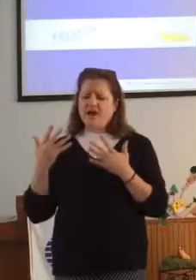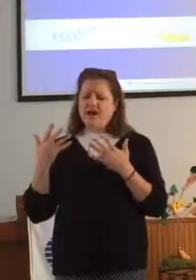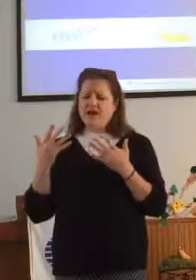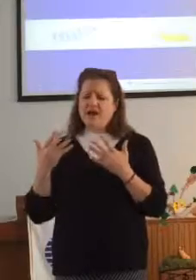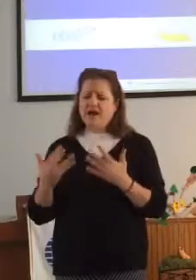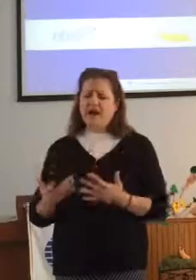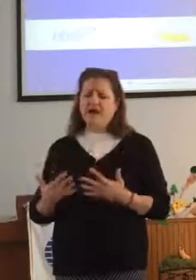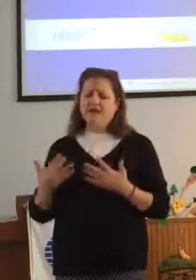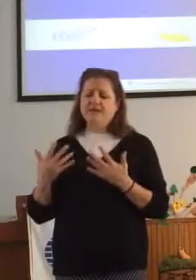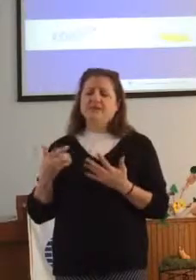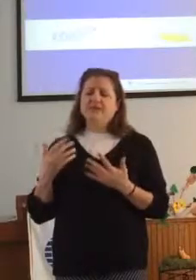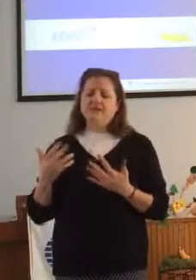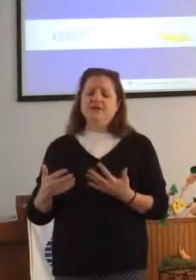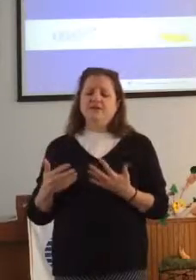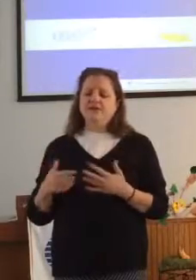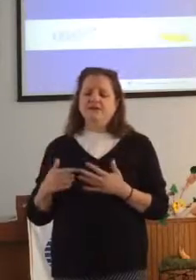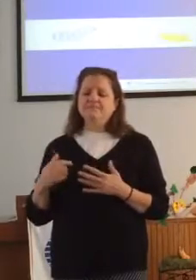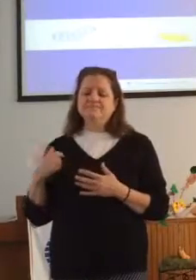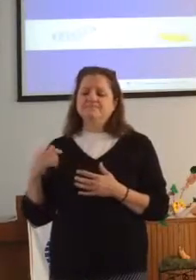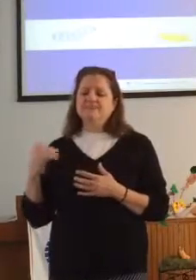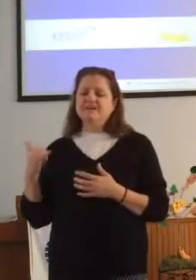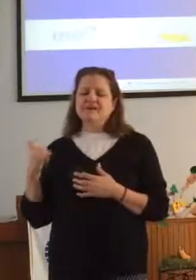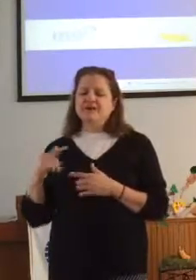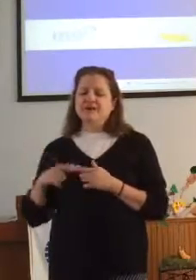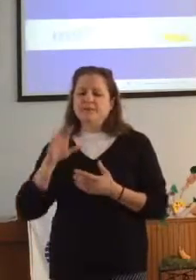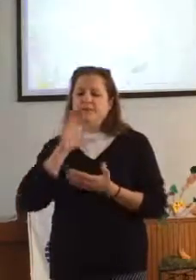than action she couldn't believe in.